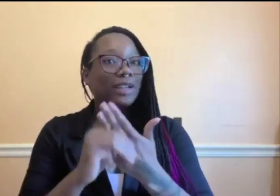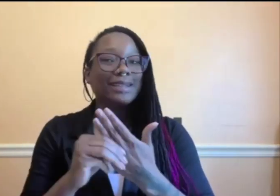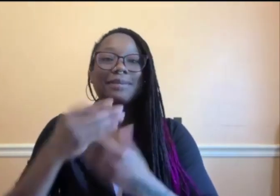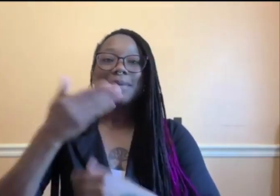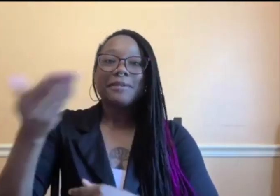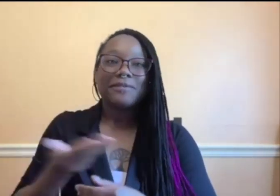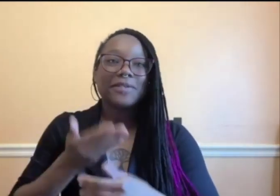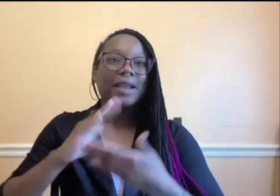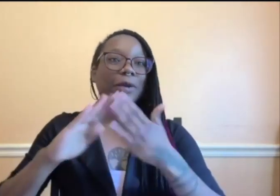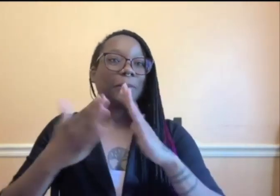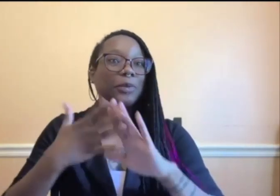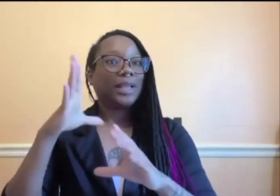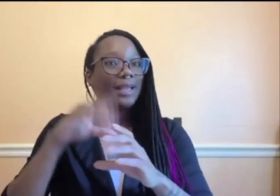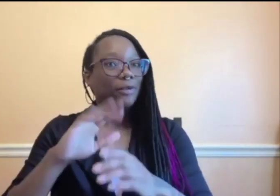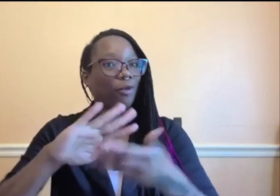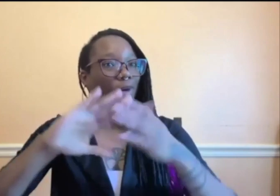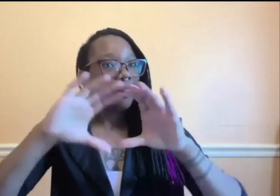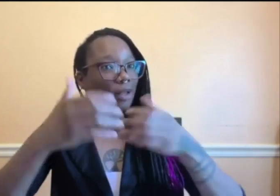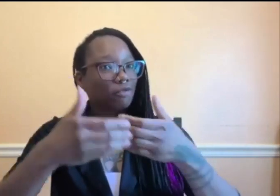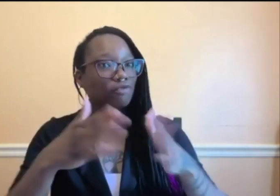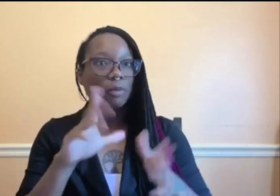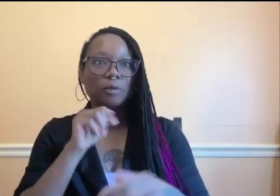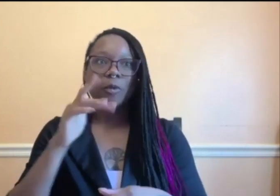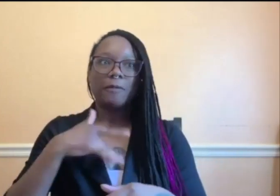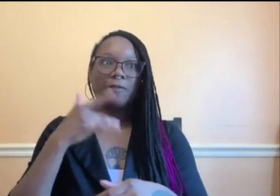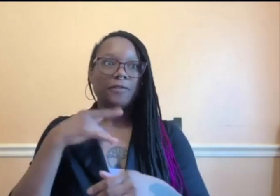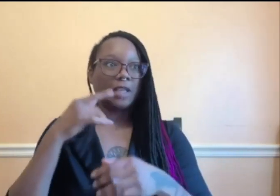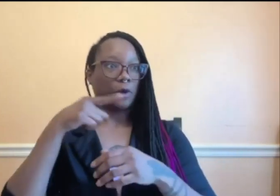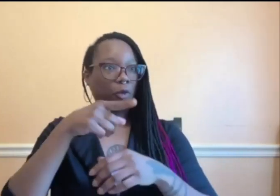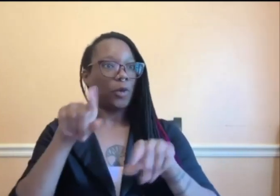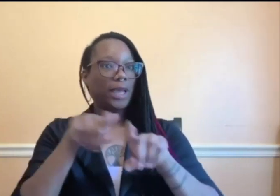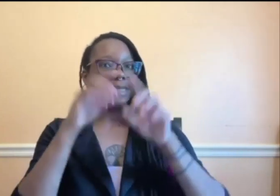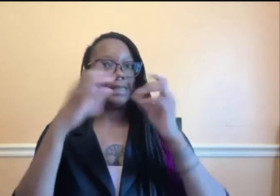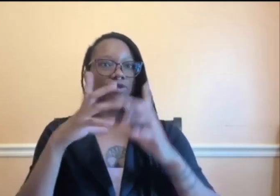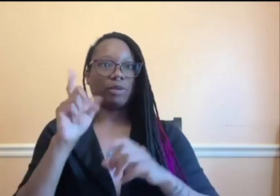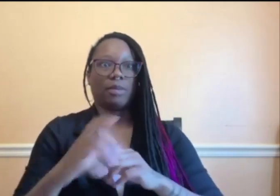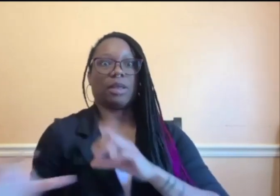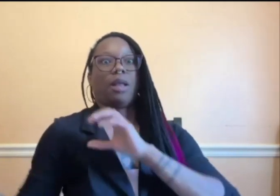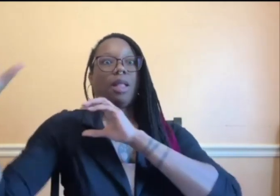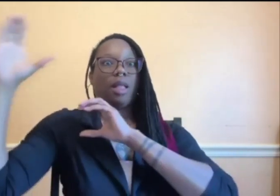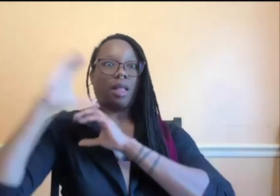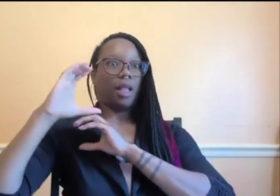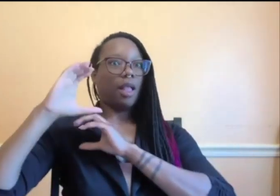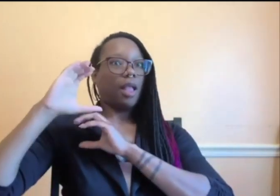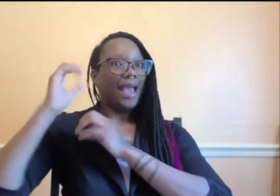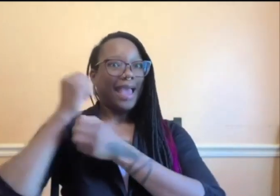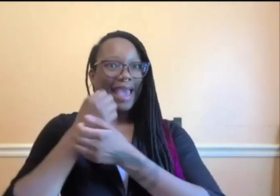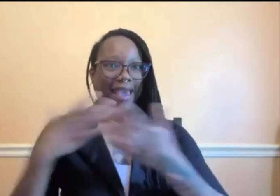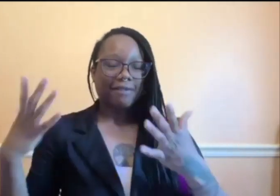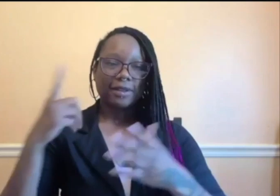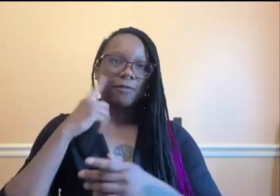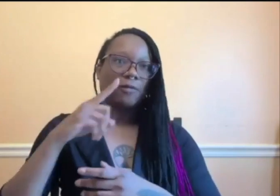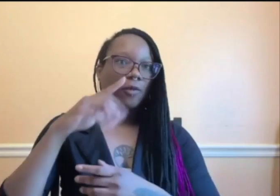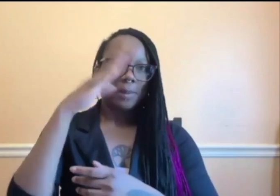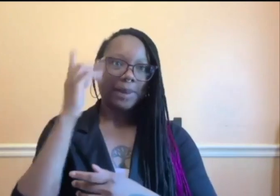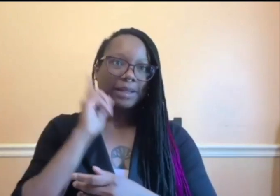their identities, including curriculum as well, inviting individuals in the classroom, giving them